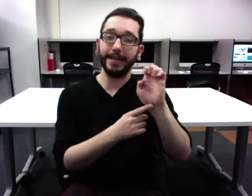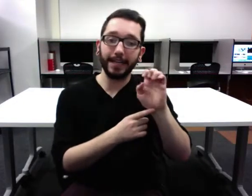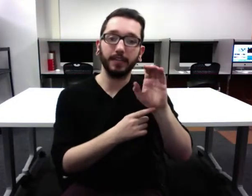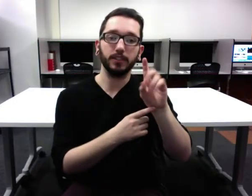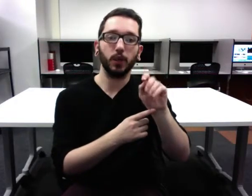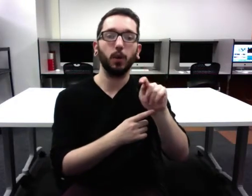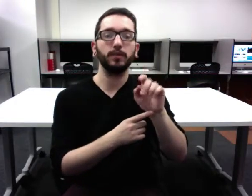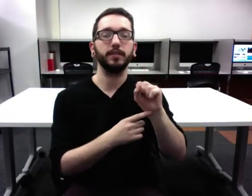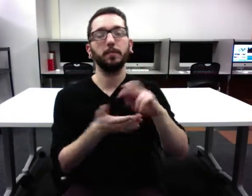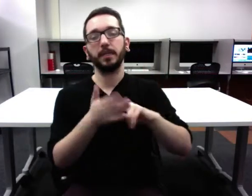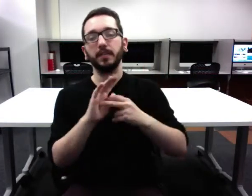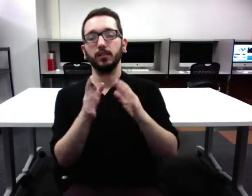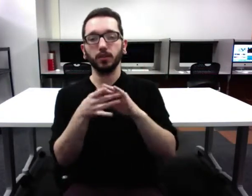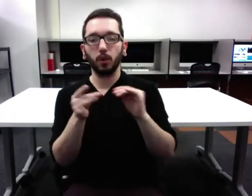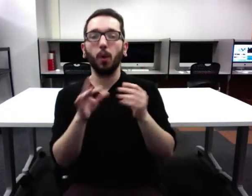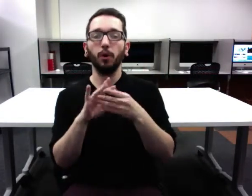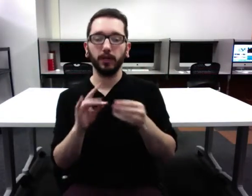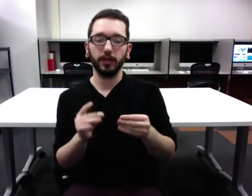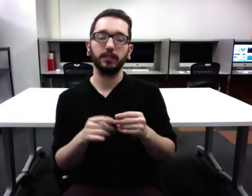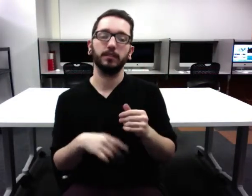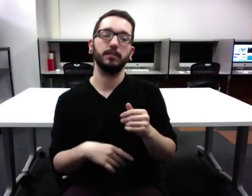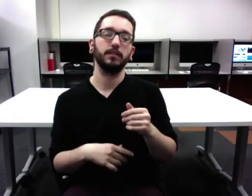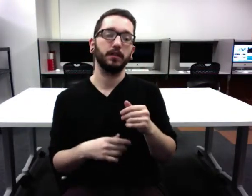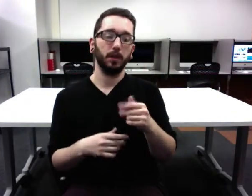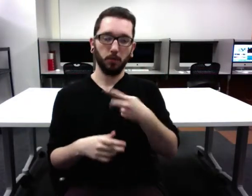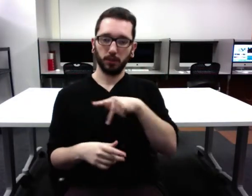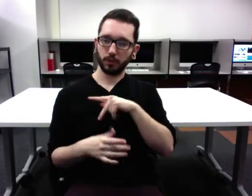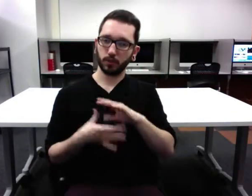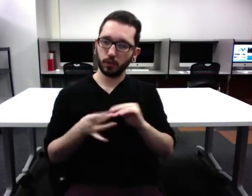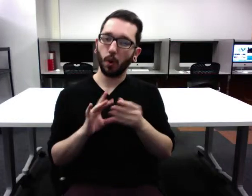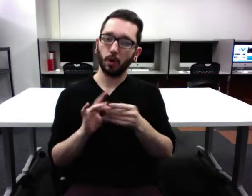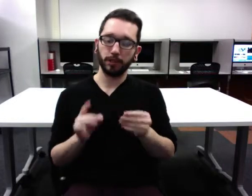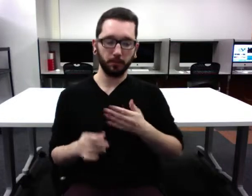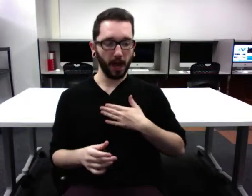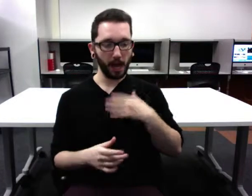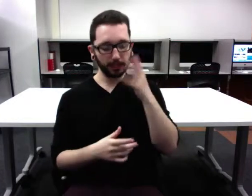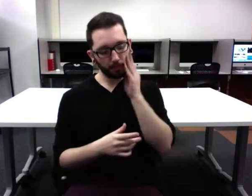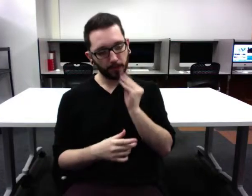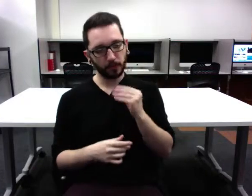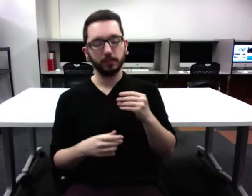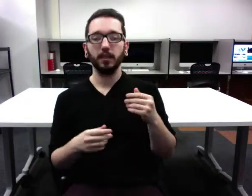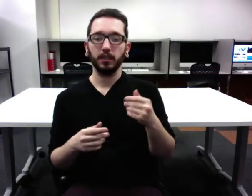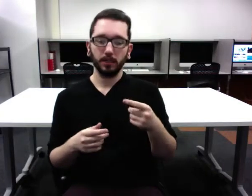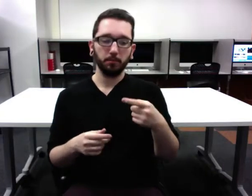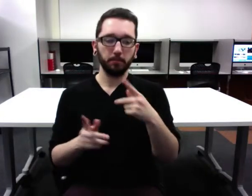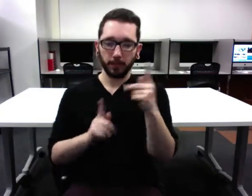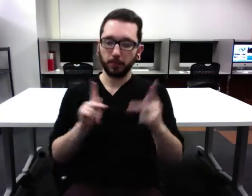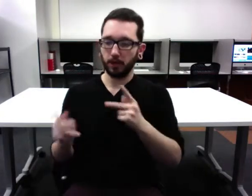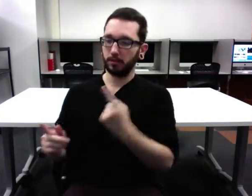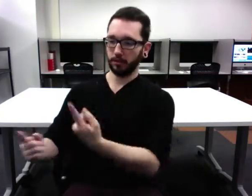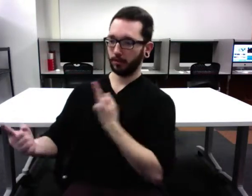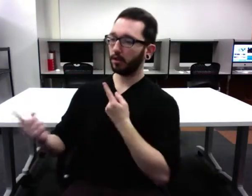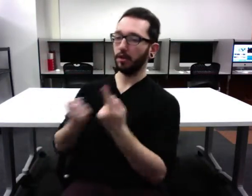tell me of remarkable things that they've experienced or that they've seen their friends experience. And these are very important